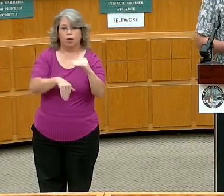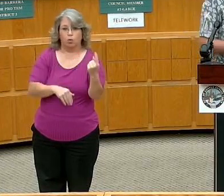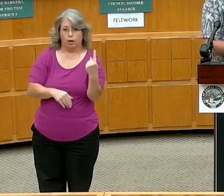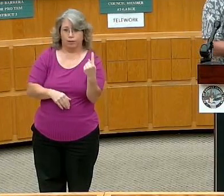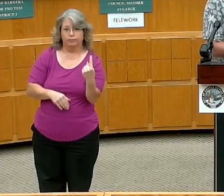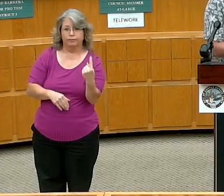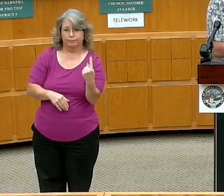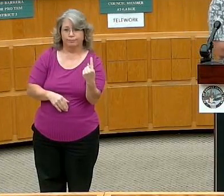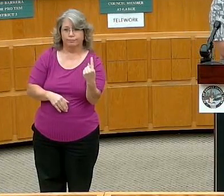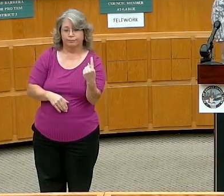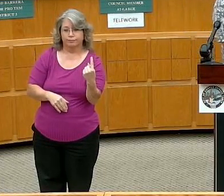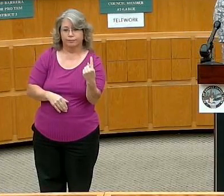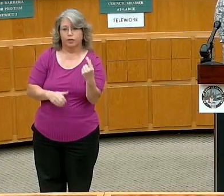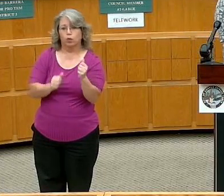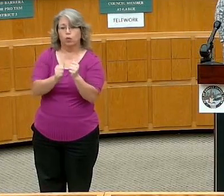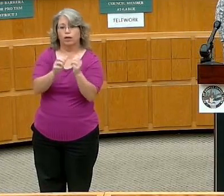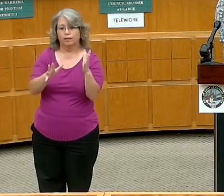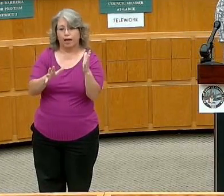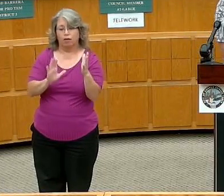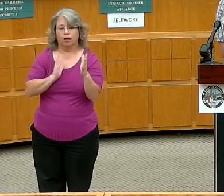without any additional measures.